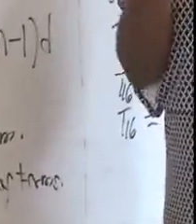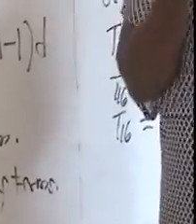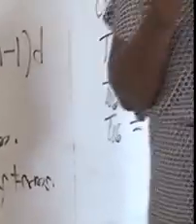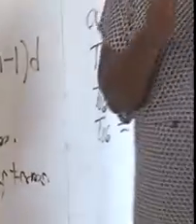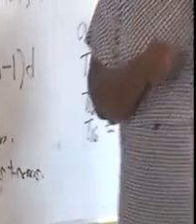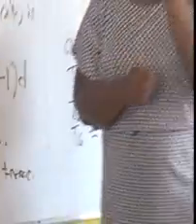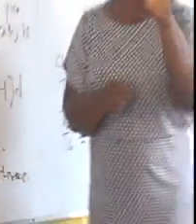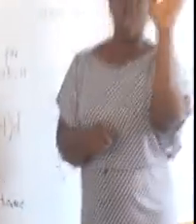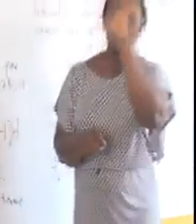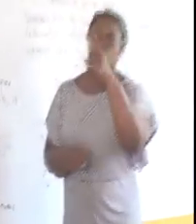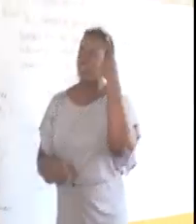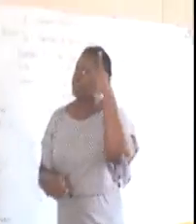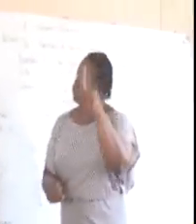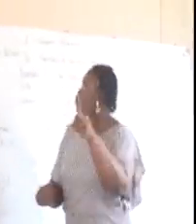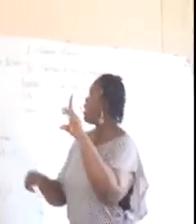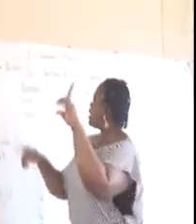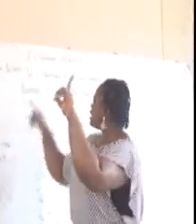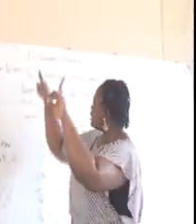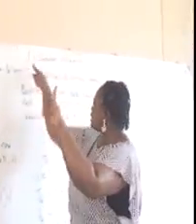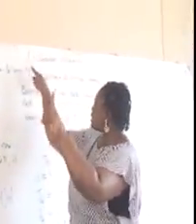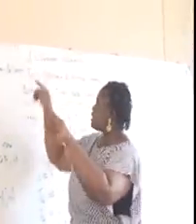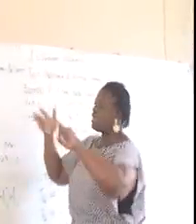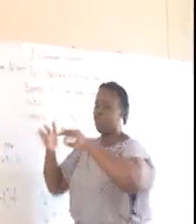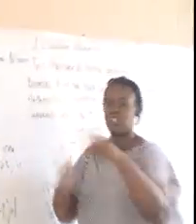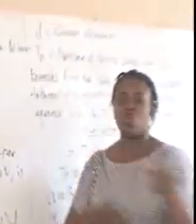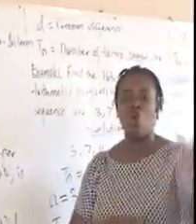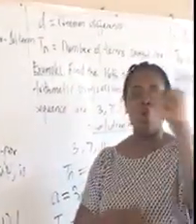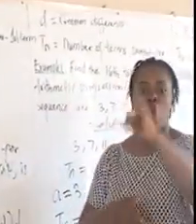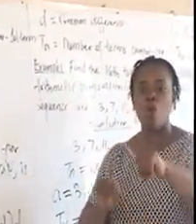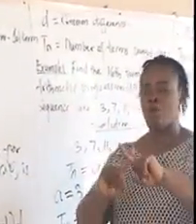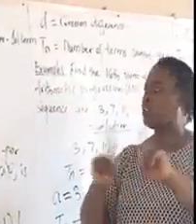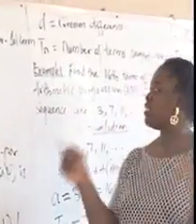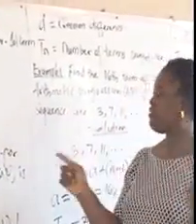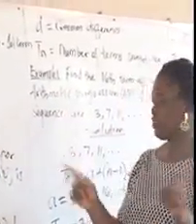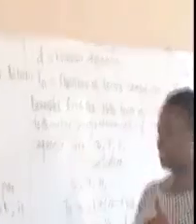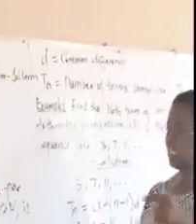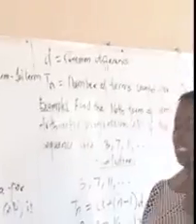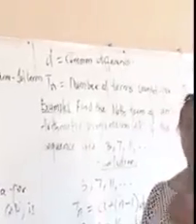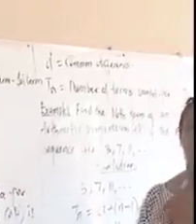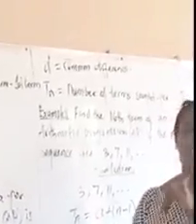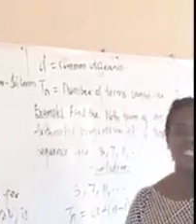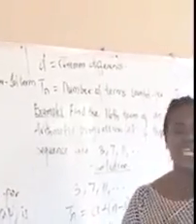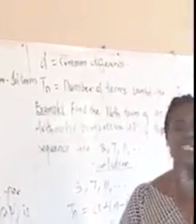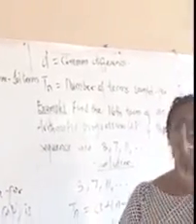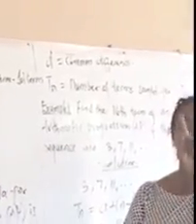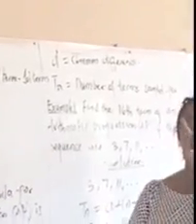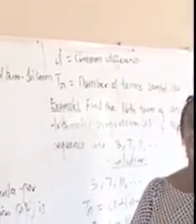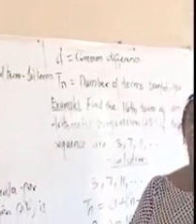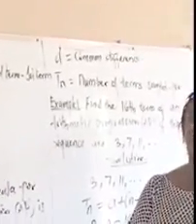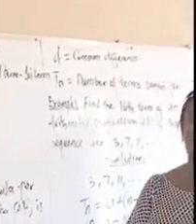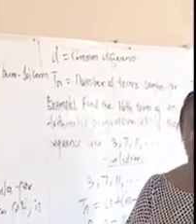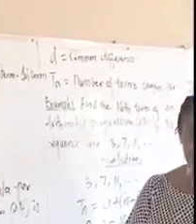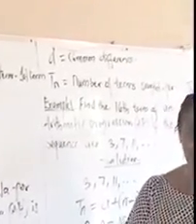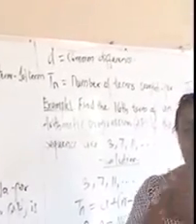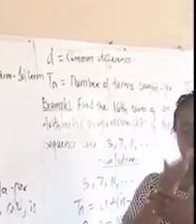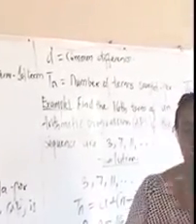D is the common difference. I also established that the Tn, some textbook will use Un as I